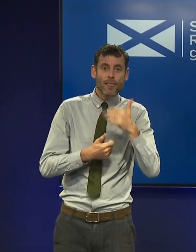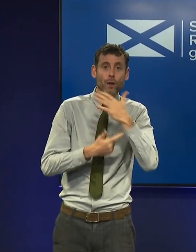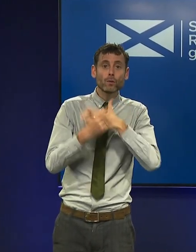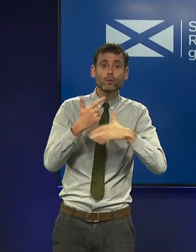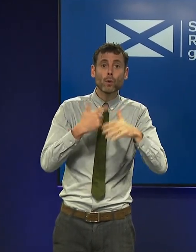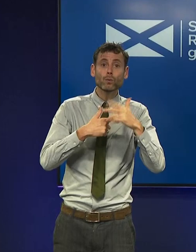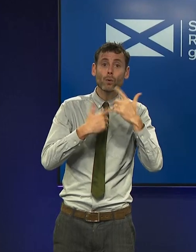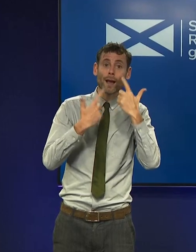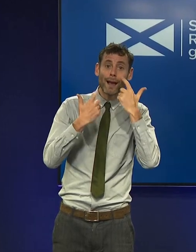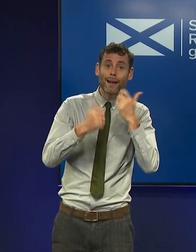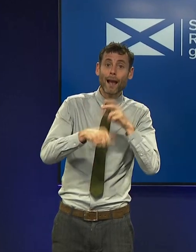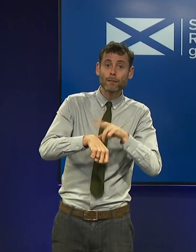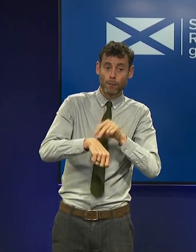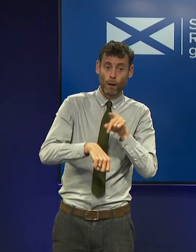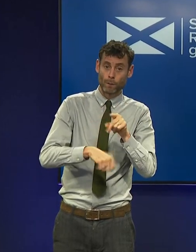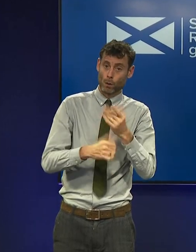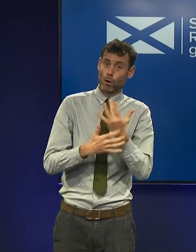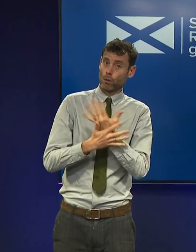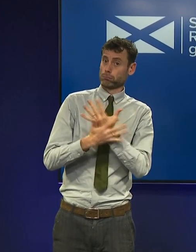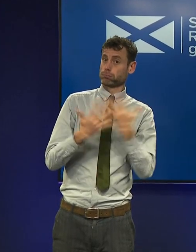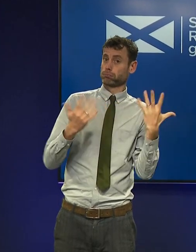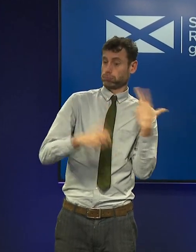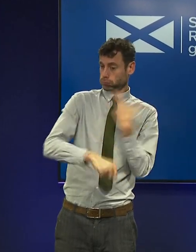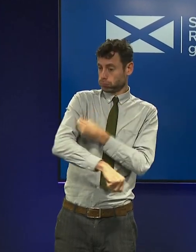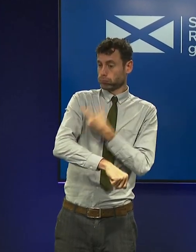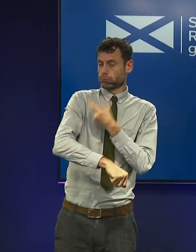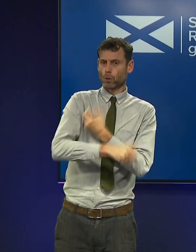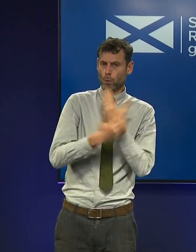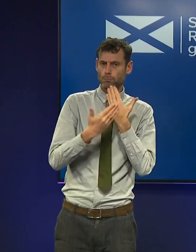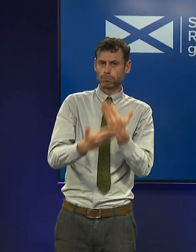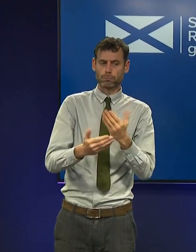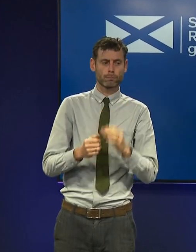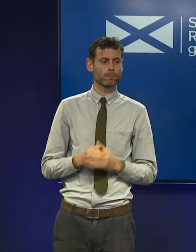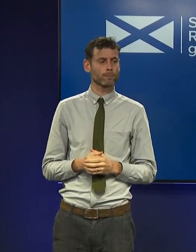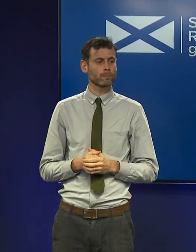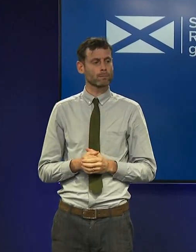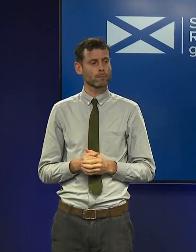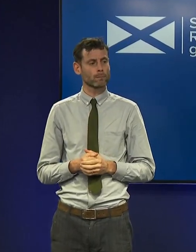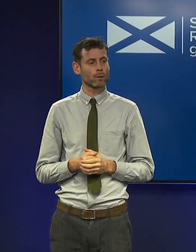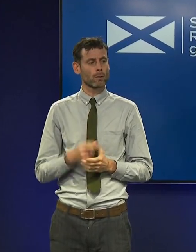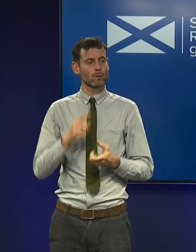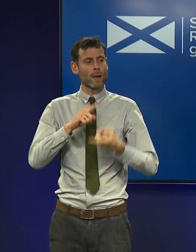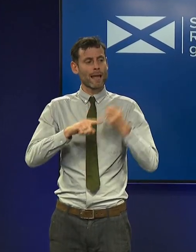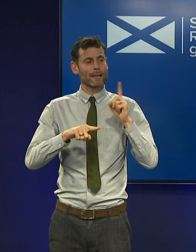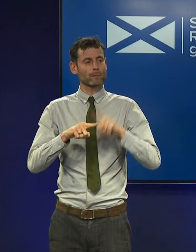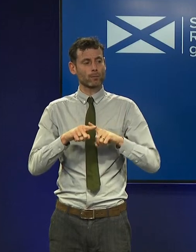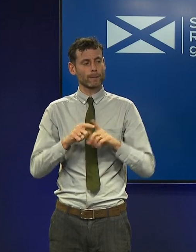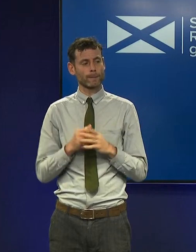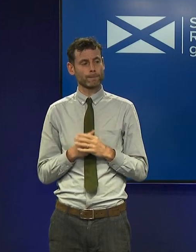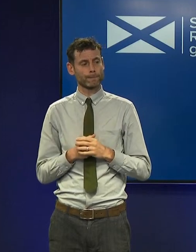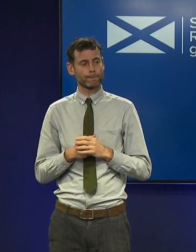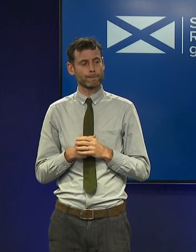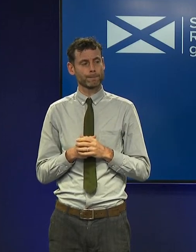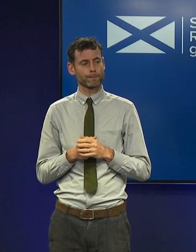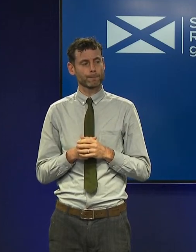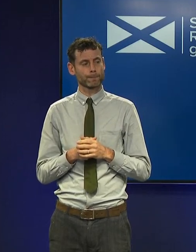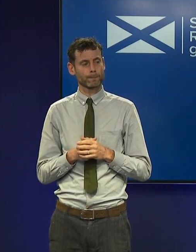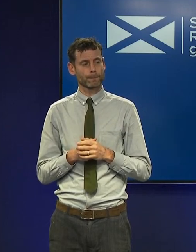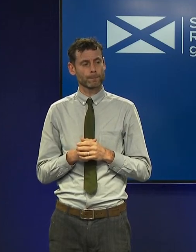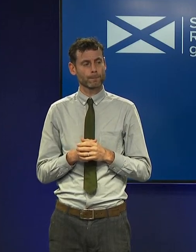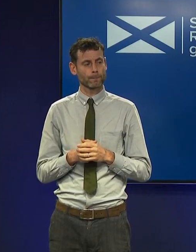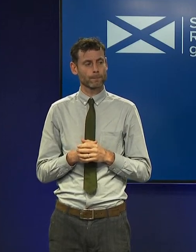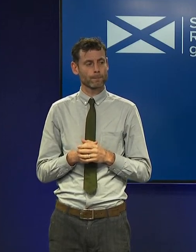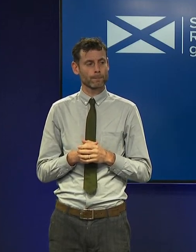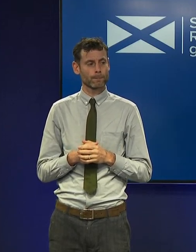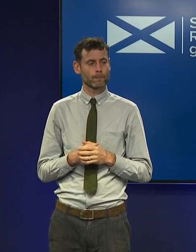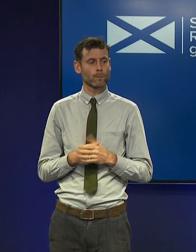encourage those who have yet to do so to make sure they do. Richard Percival from The Express. Thank you very